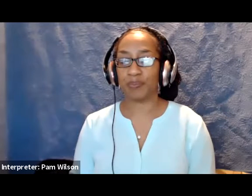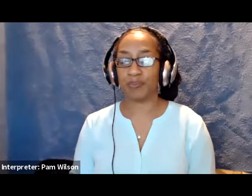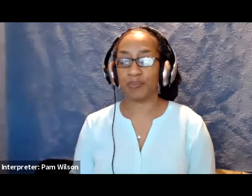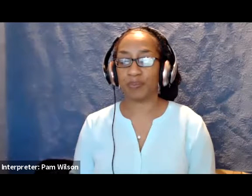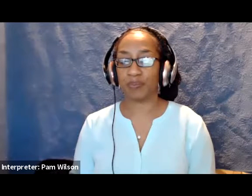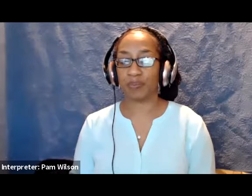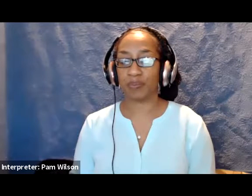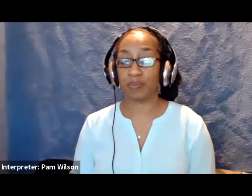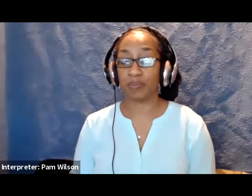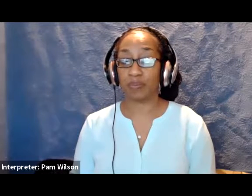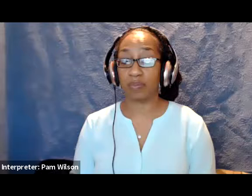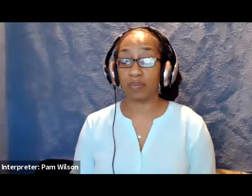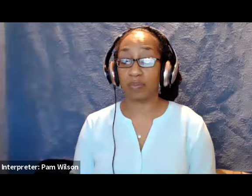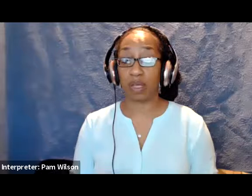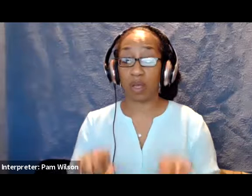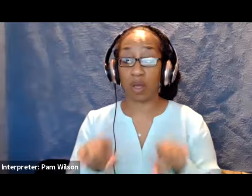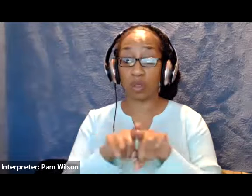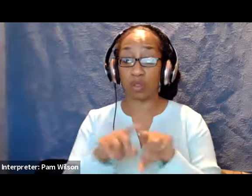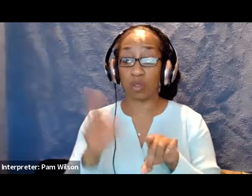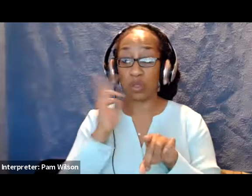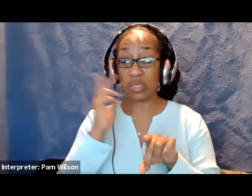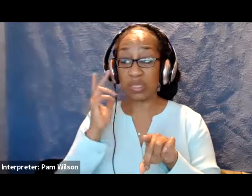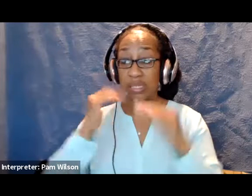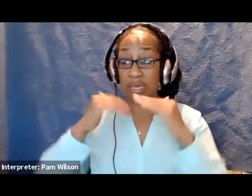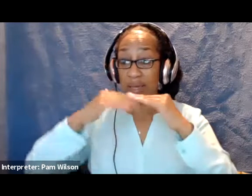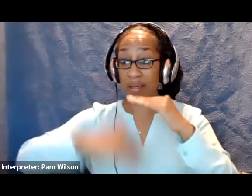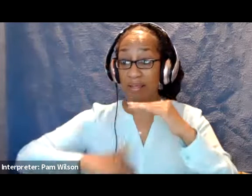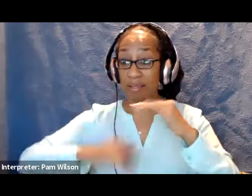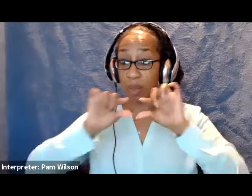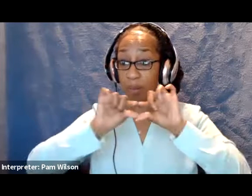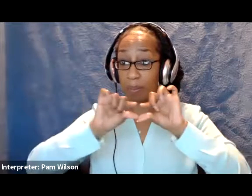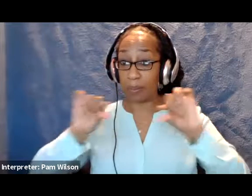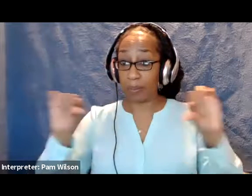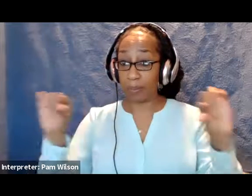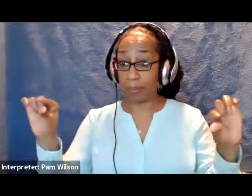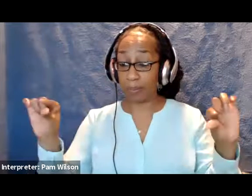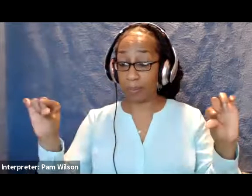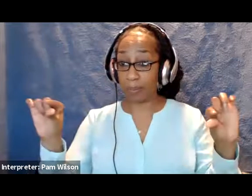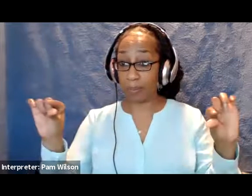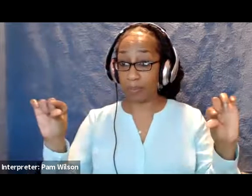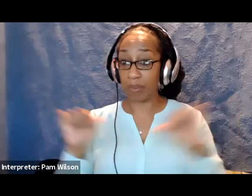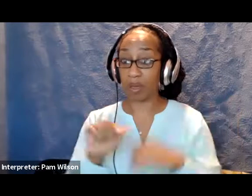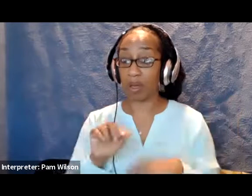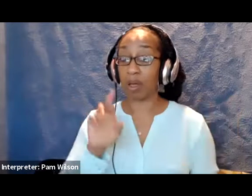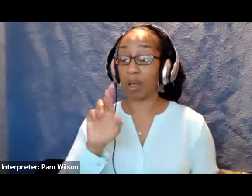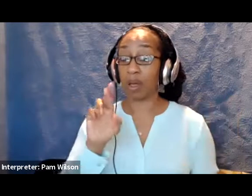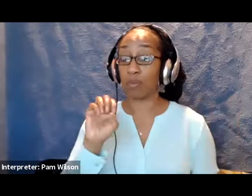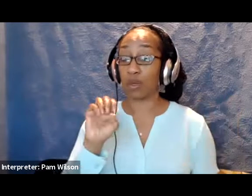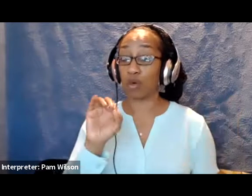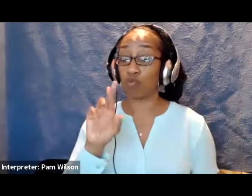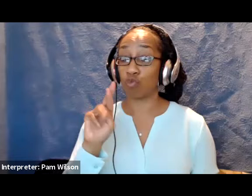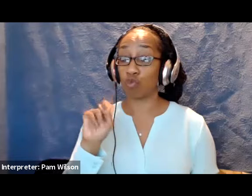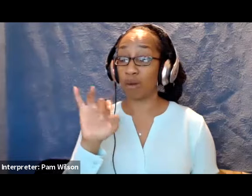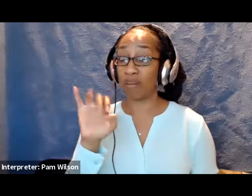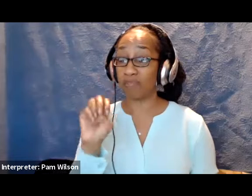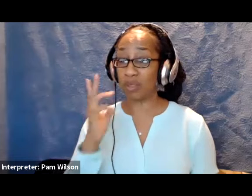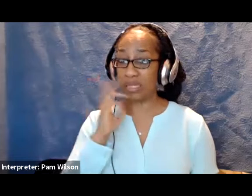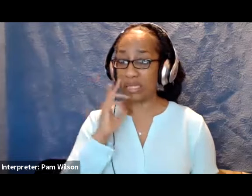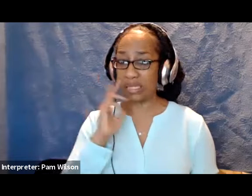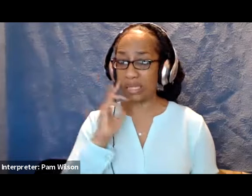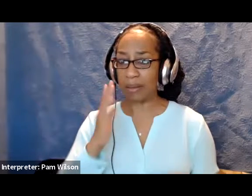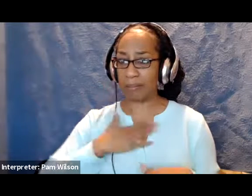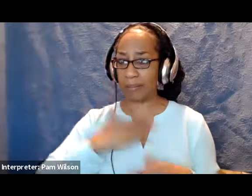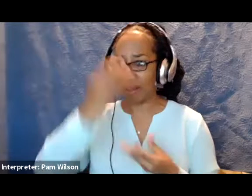And if you'll note below, I have provided a reference. This is the source, the source for some of